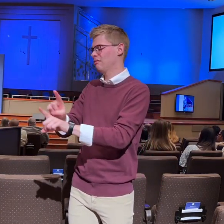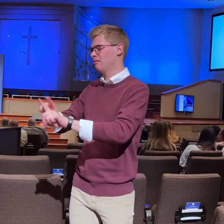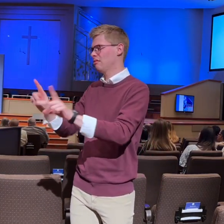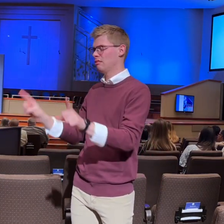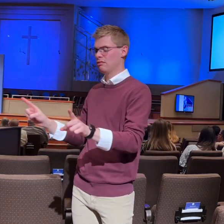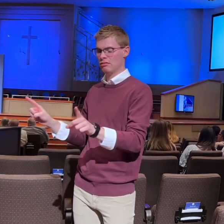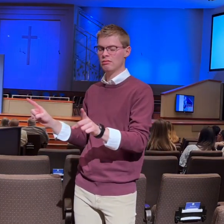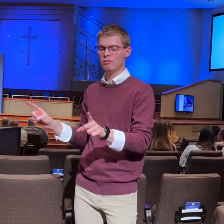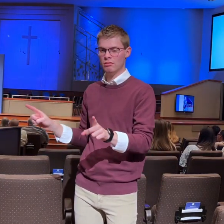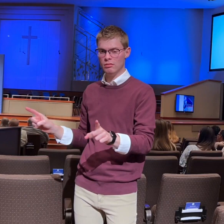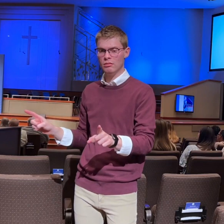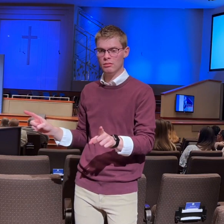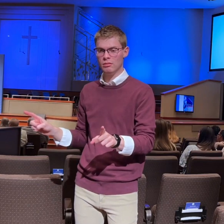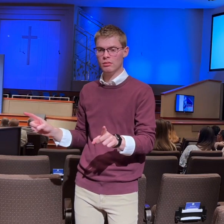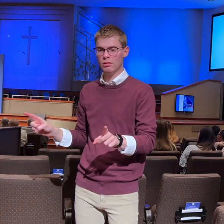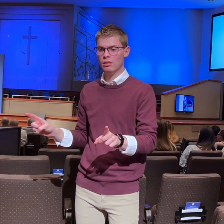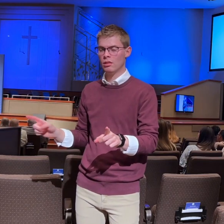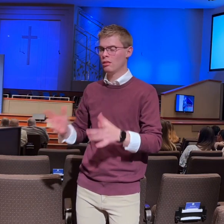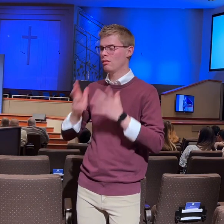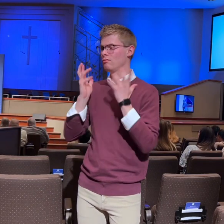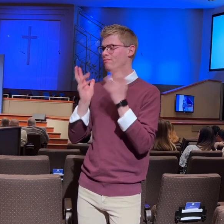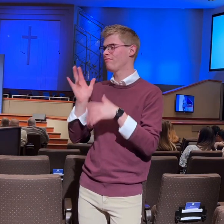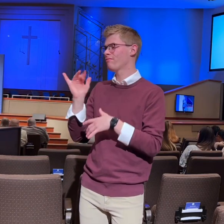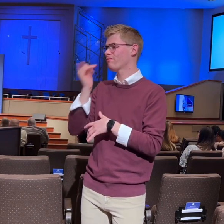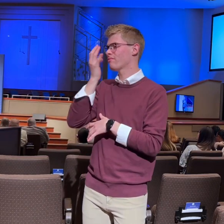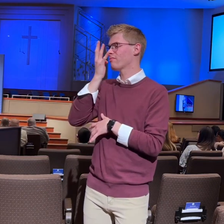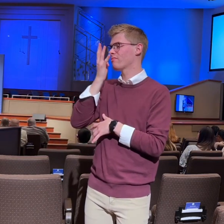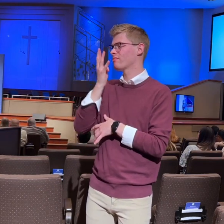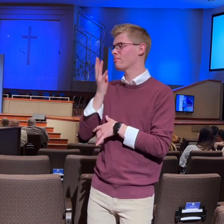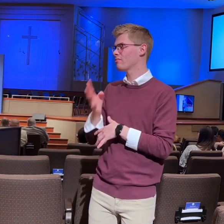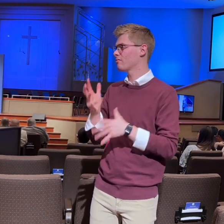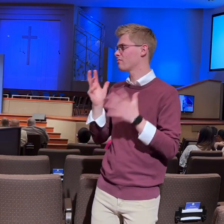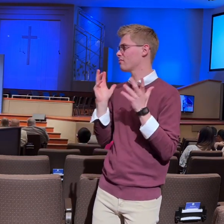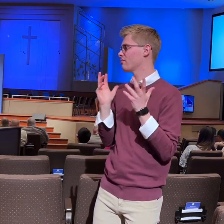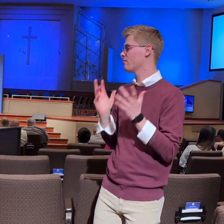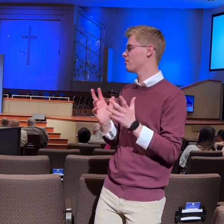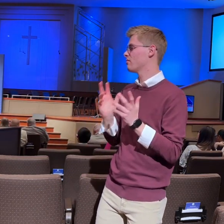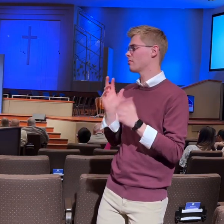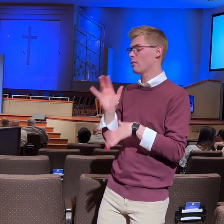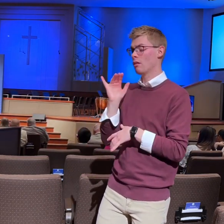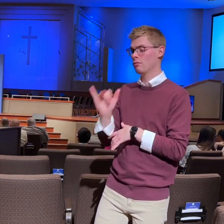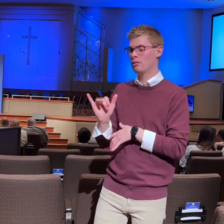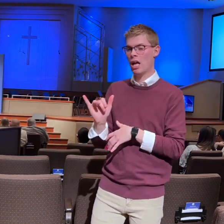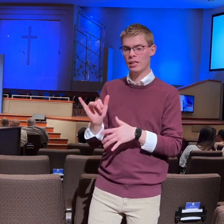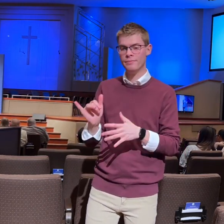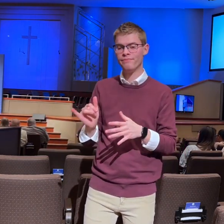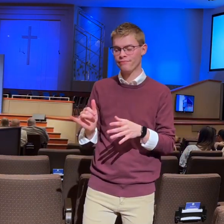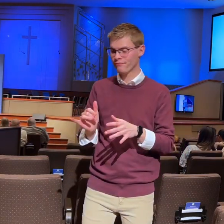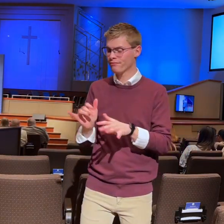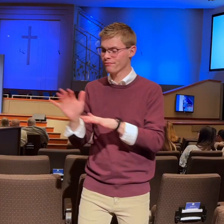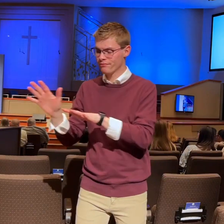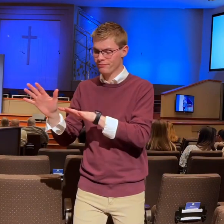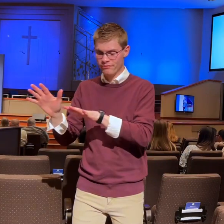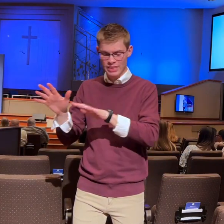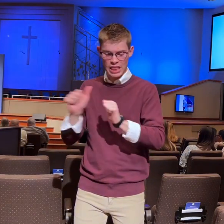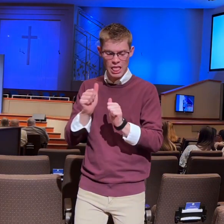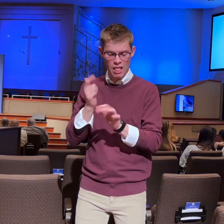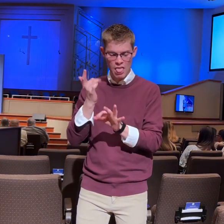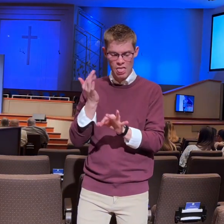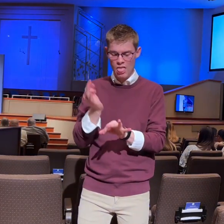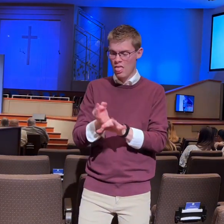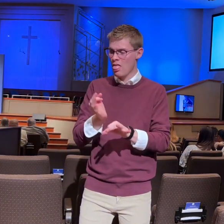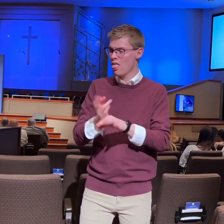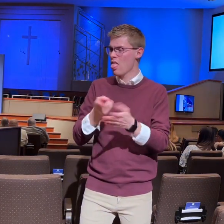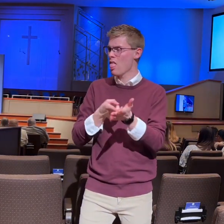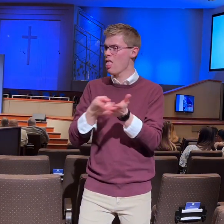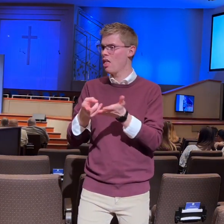that the Bible says. And oh, what a tragedy. The description of apostasy is a falling away from the truth. And folks, we don't